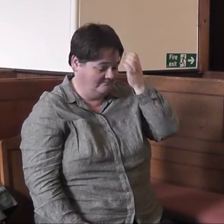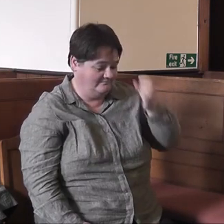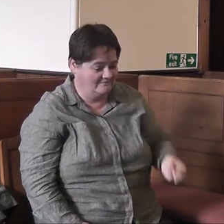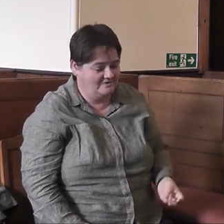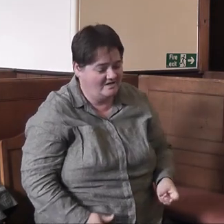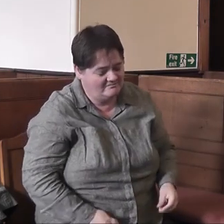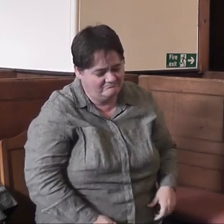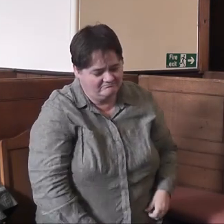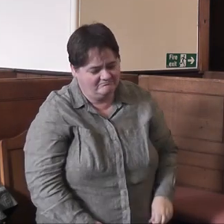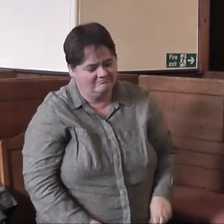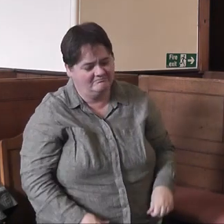Okay.